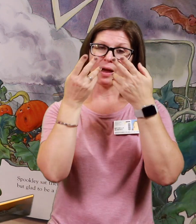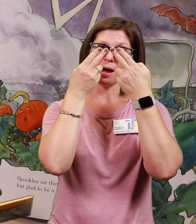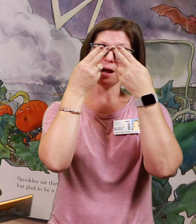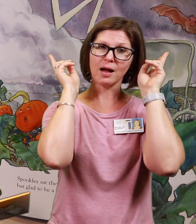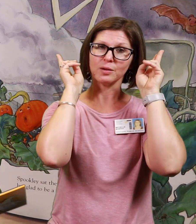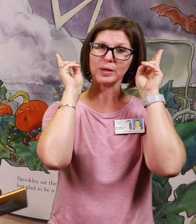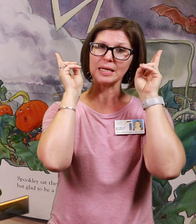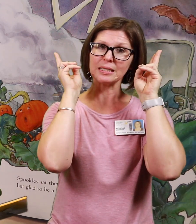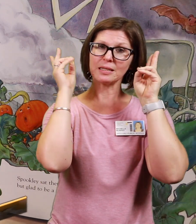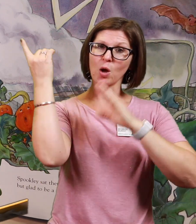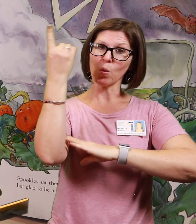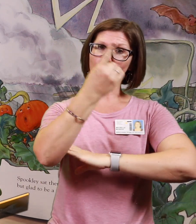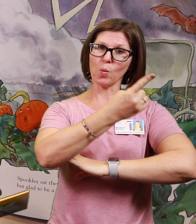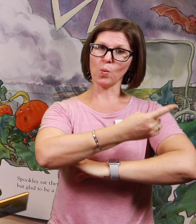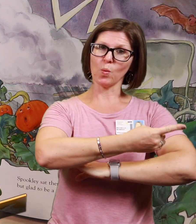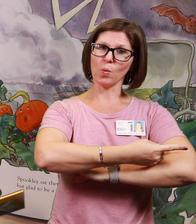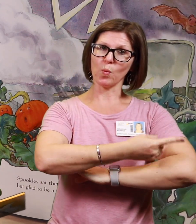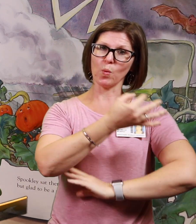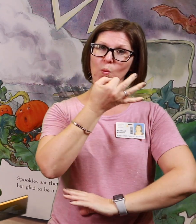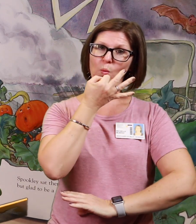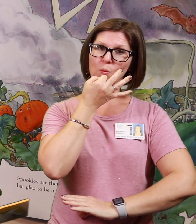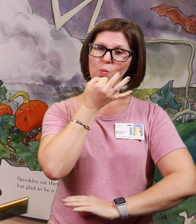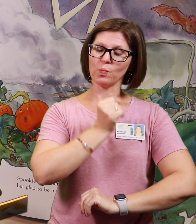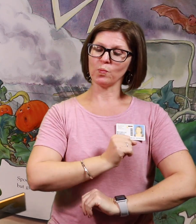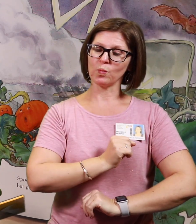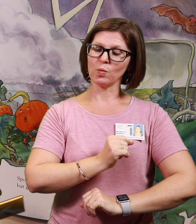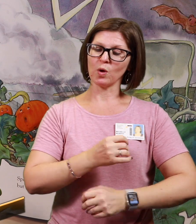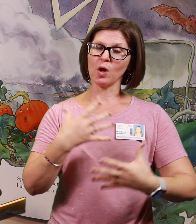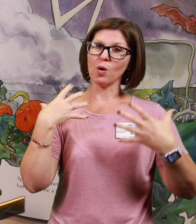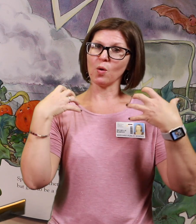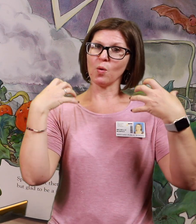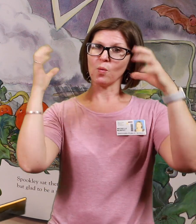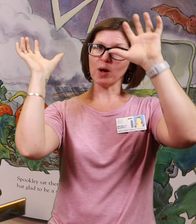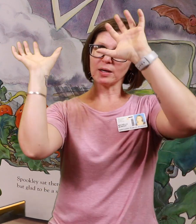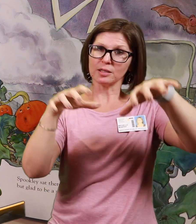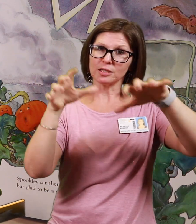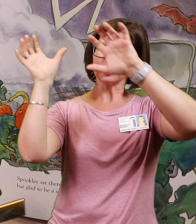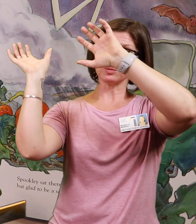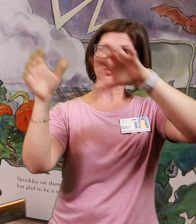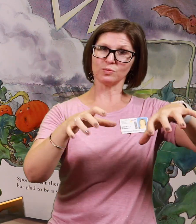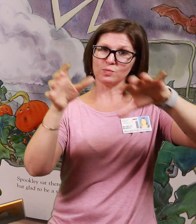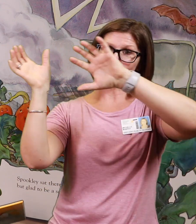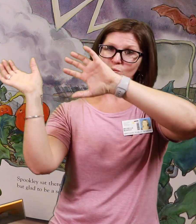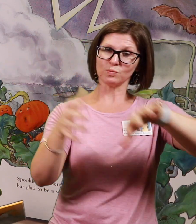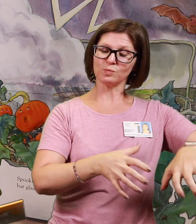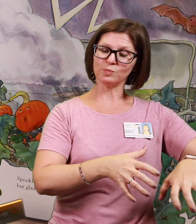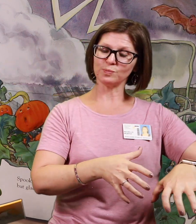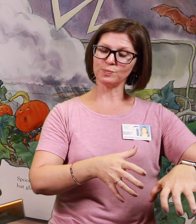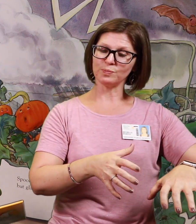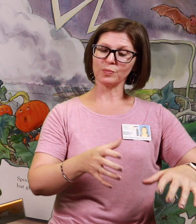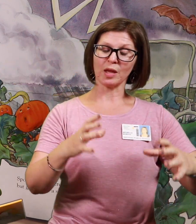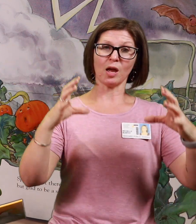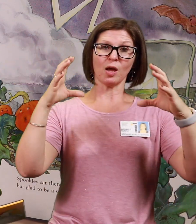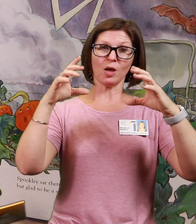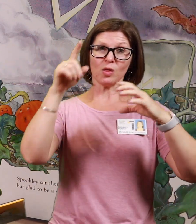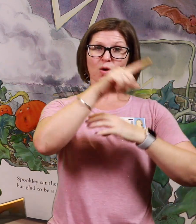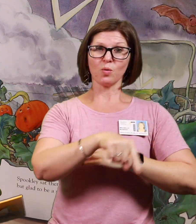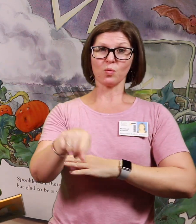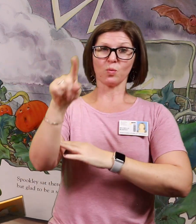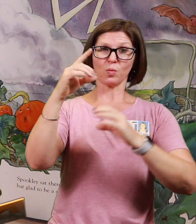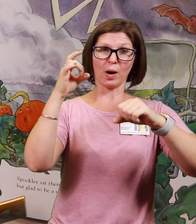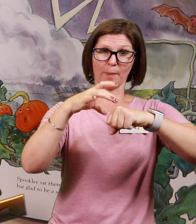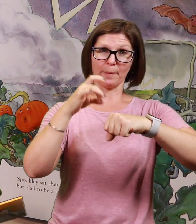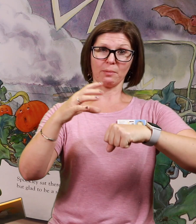Halloween was just a day away when a mighty storm blew across the bay. It tossed the round pumpkins to and